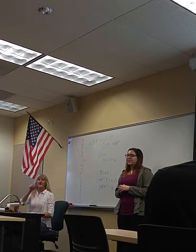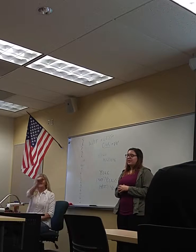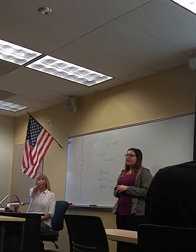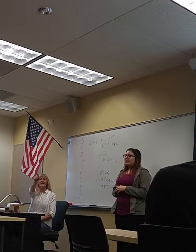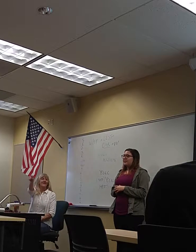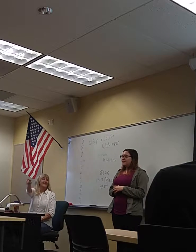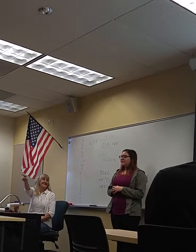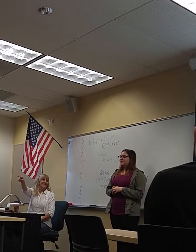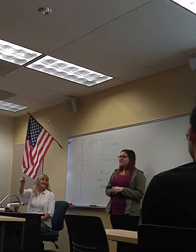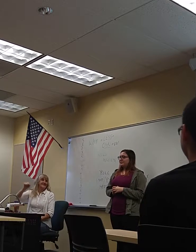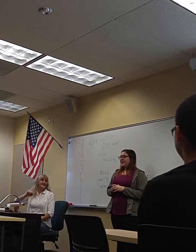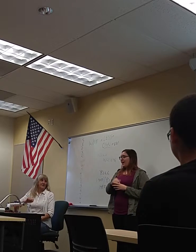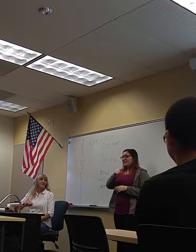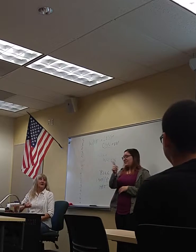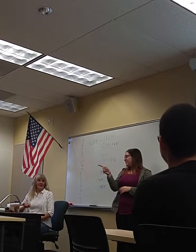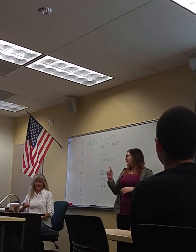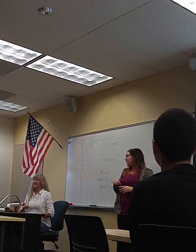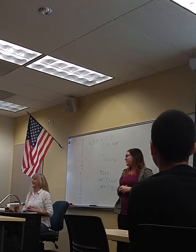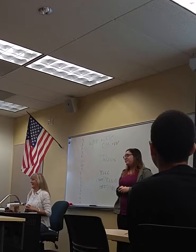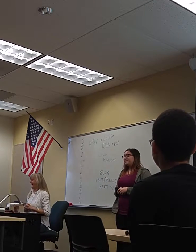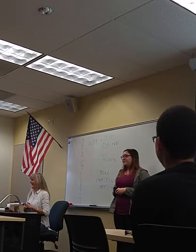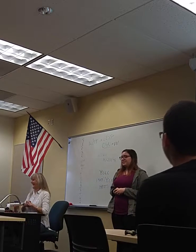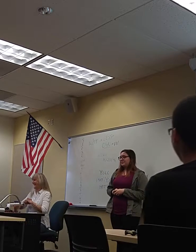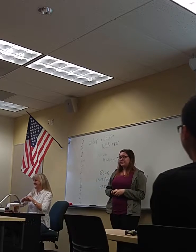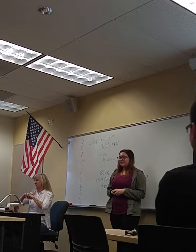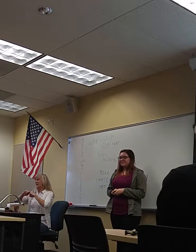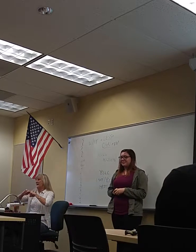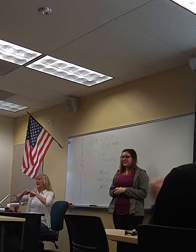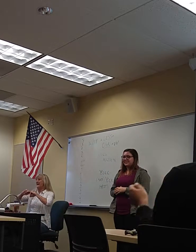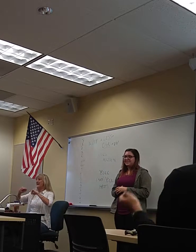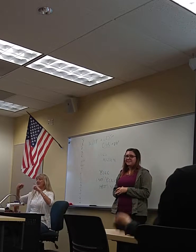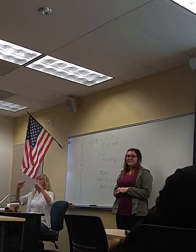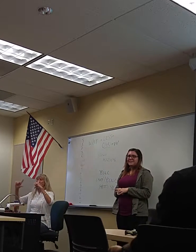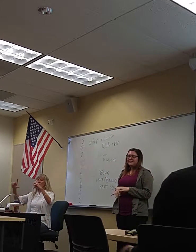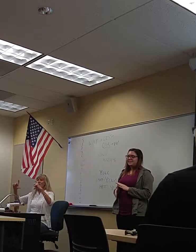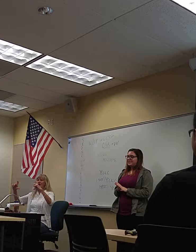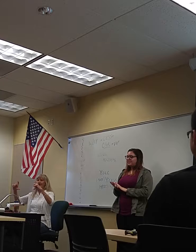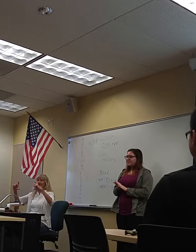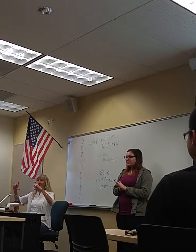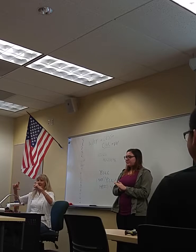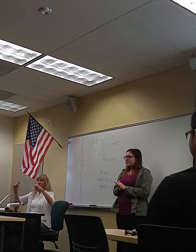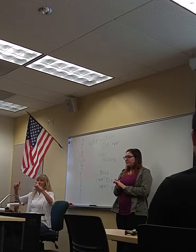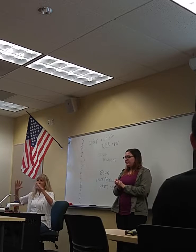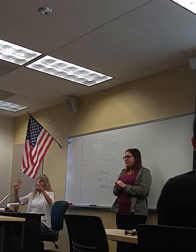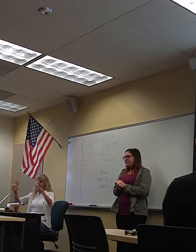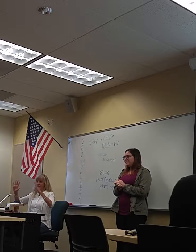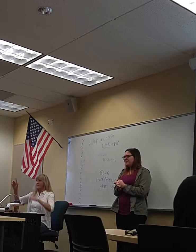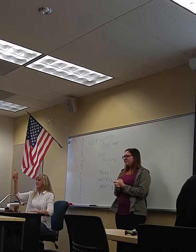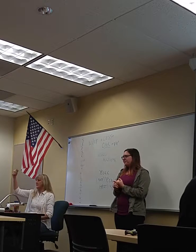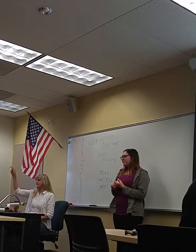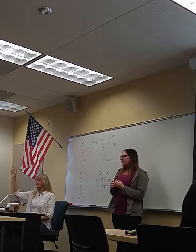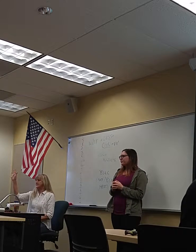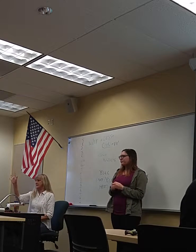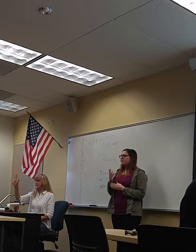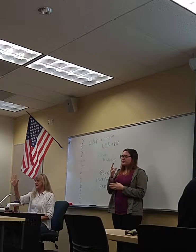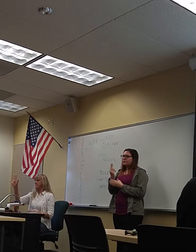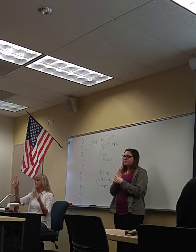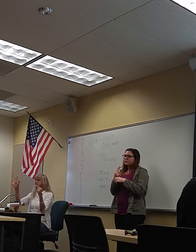Okay, her, him. Yeah, I just. We are using both of our hands, so we sign sunbeams